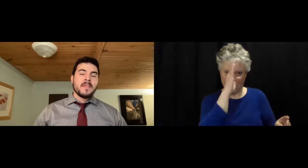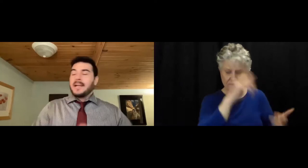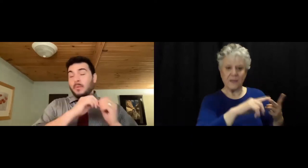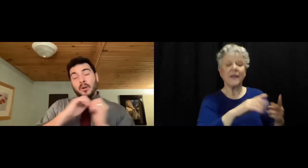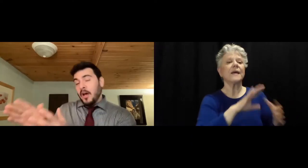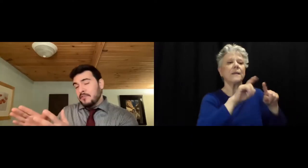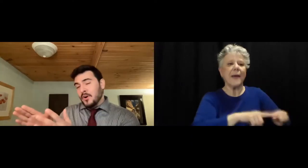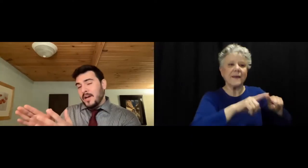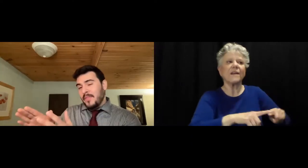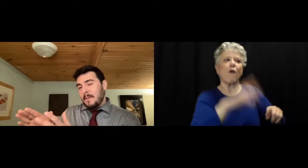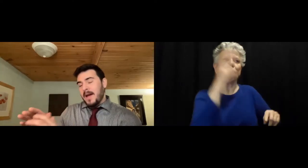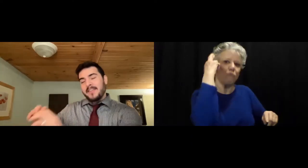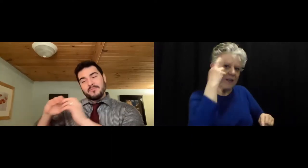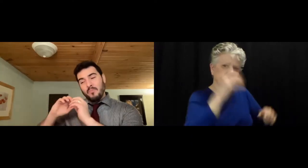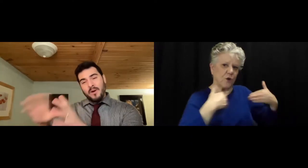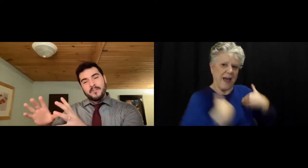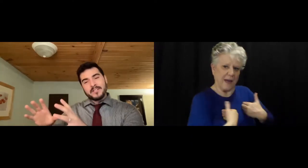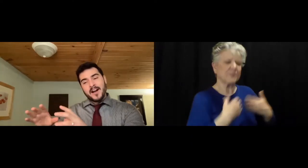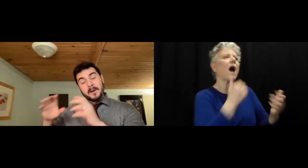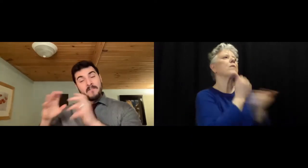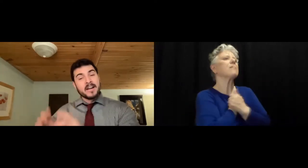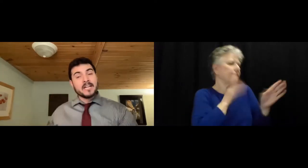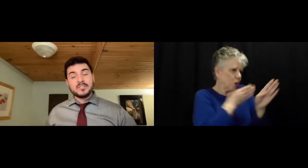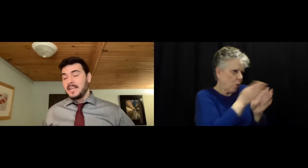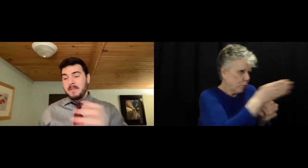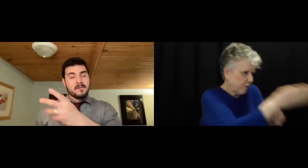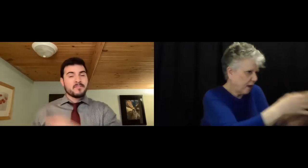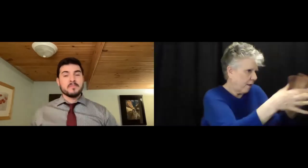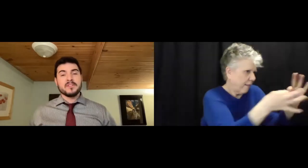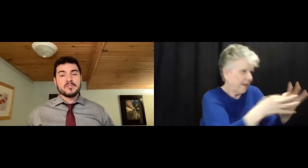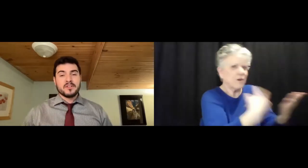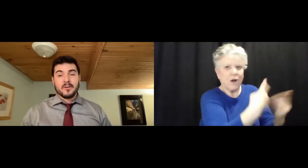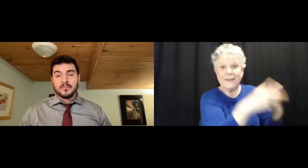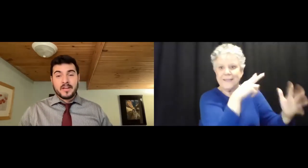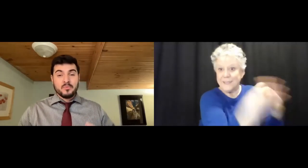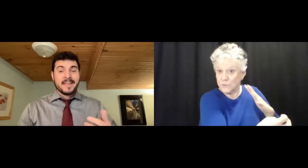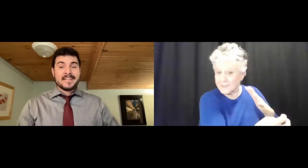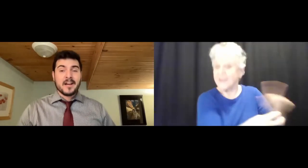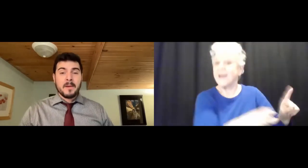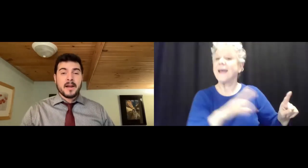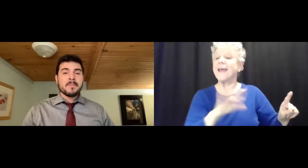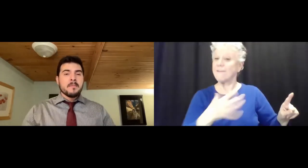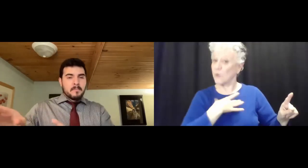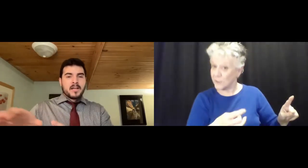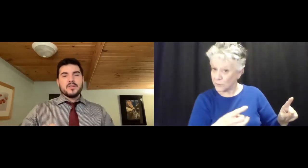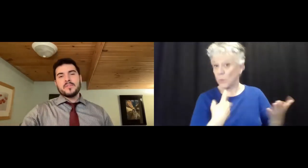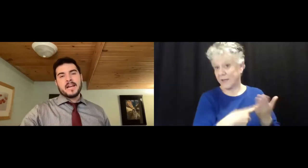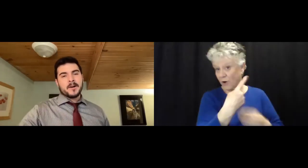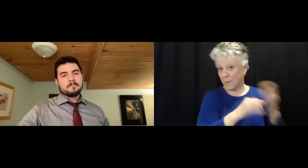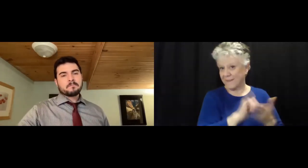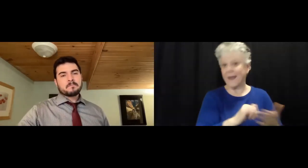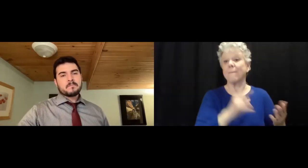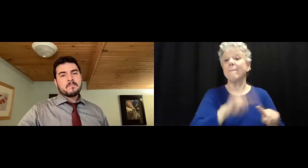Animals. Now, I would love to go down that path. It's wonderful to talk about and very interesting. Maybe if someone's interested along those lines, we can talk about it, but I'm not going to do